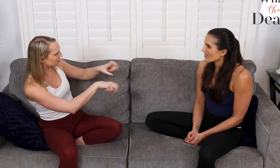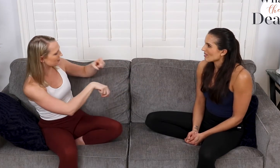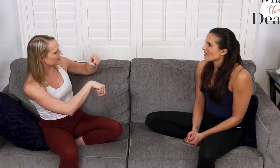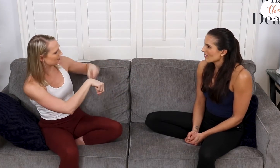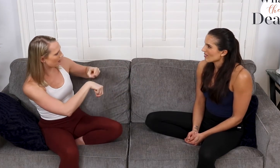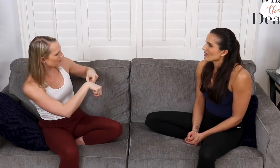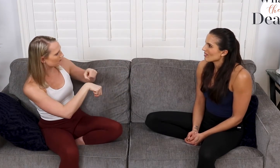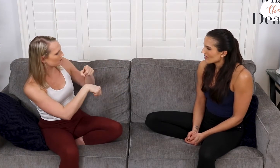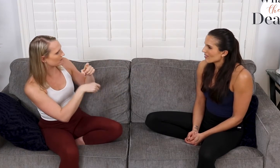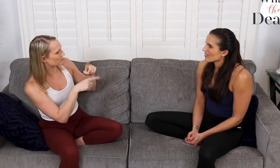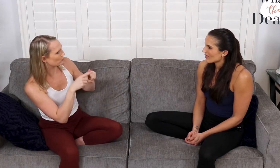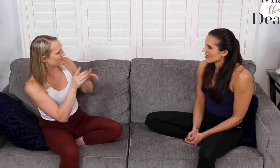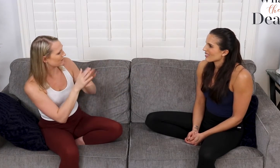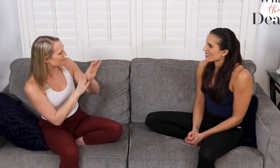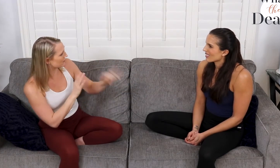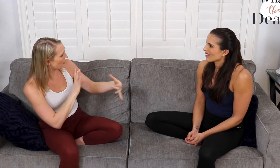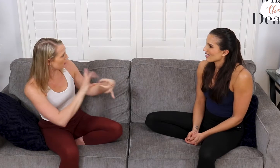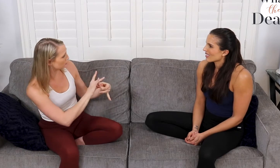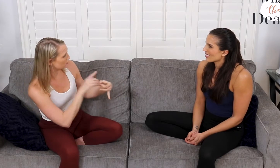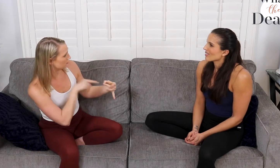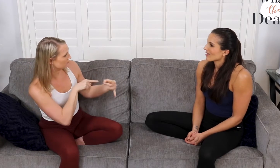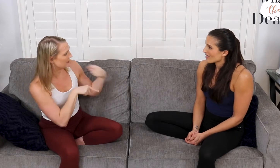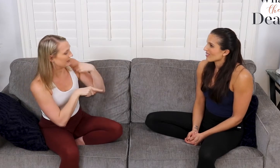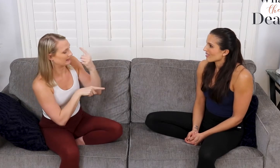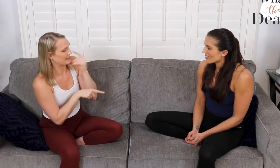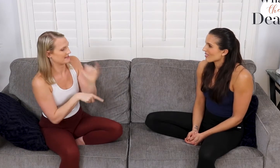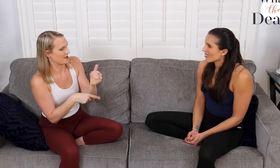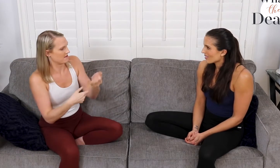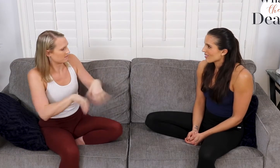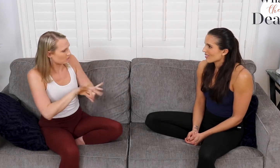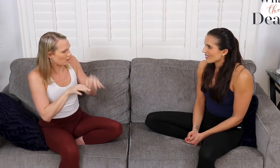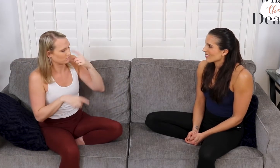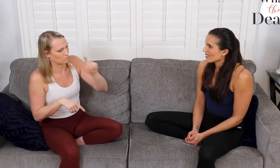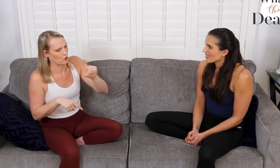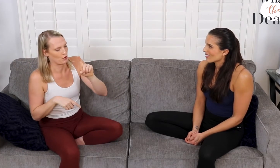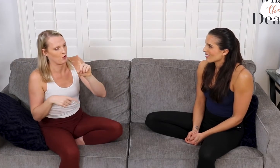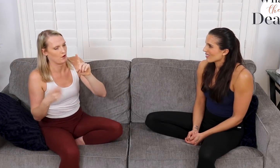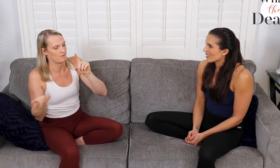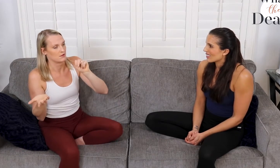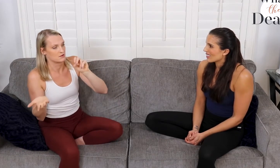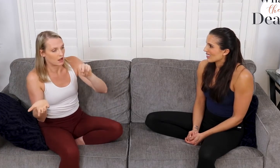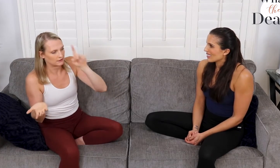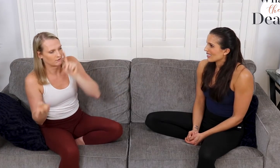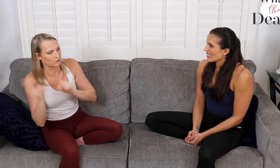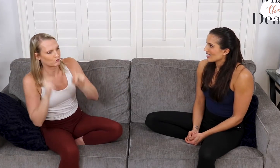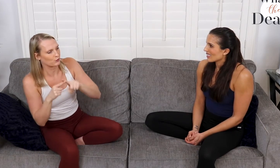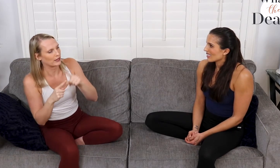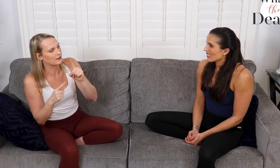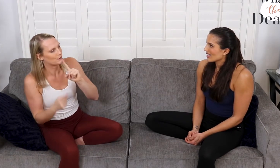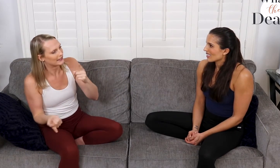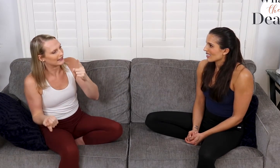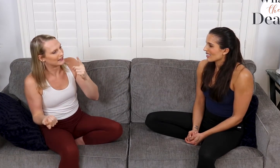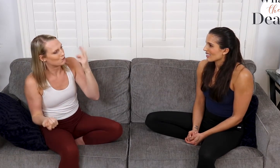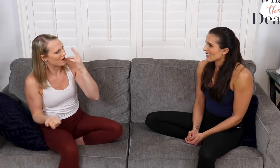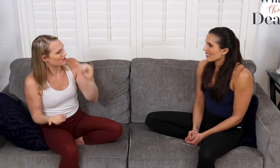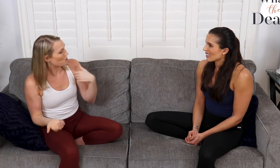our positive, our negative situations, our conflicts, just like you guys. We just don't focus on the ear. We're